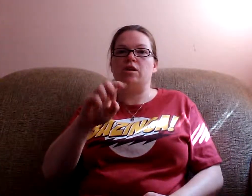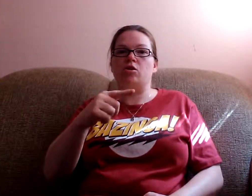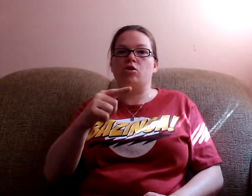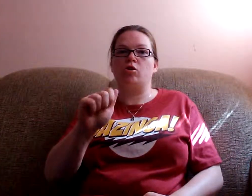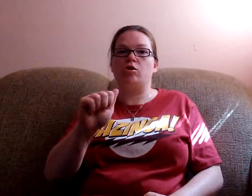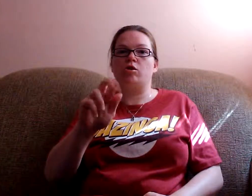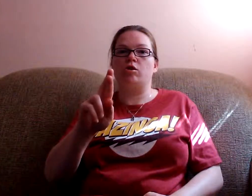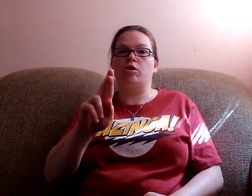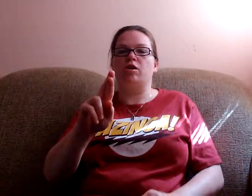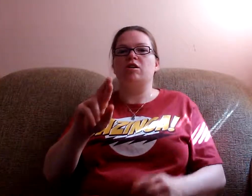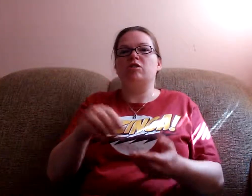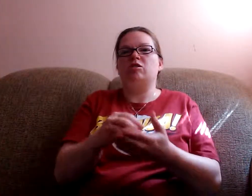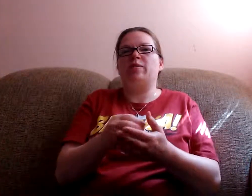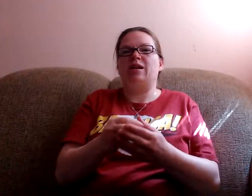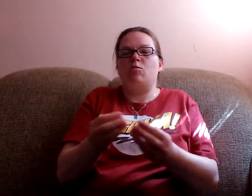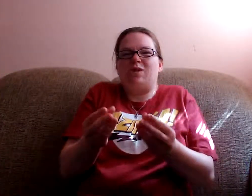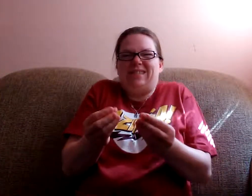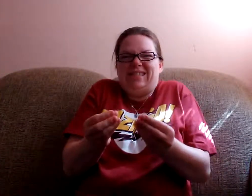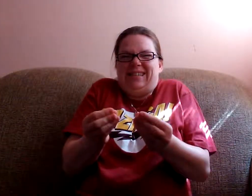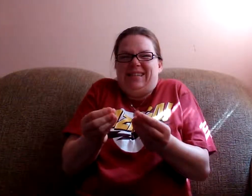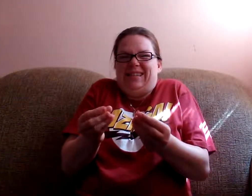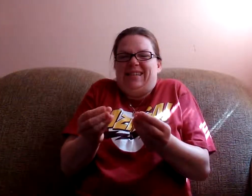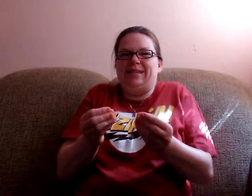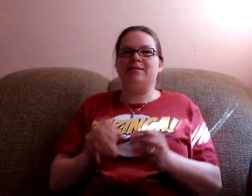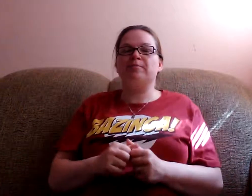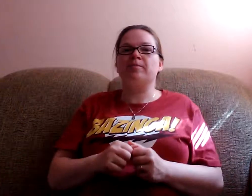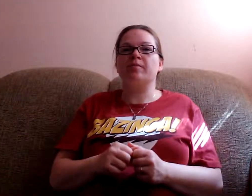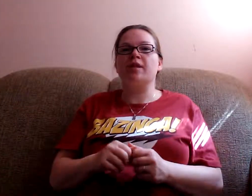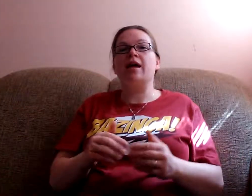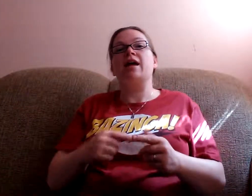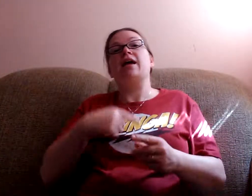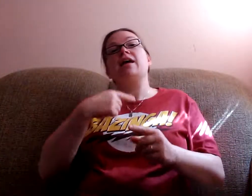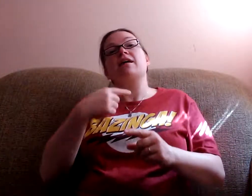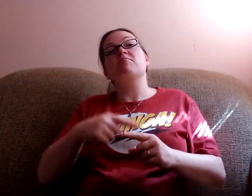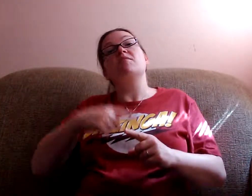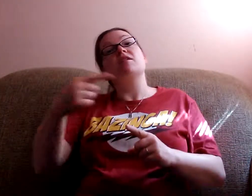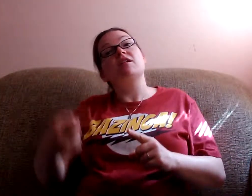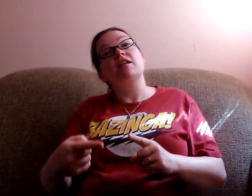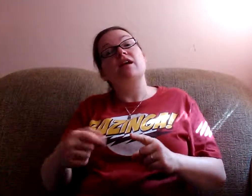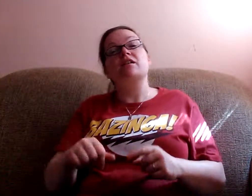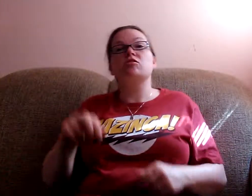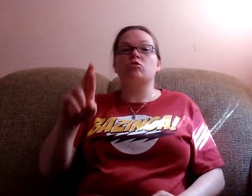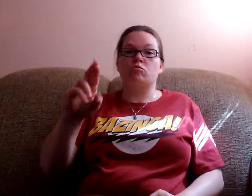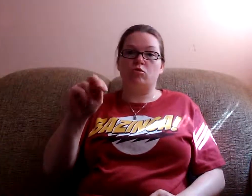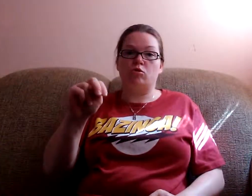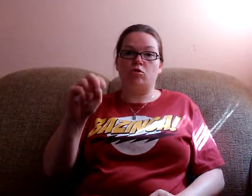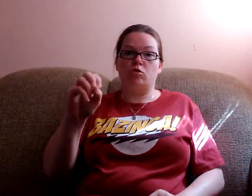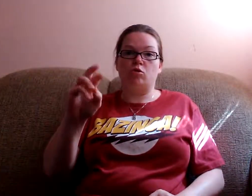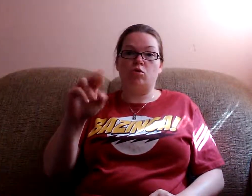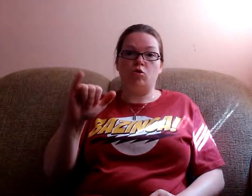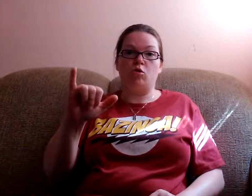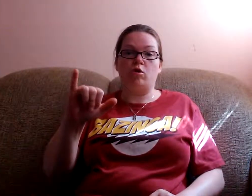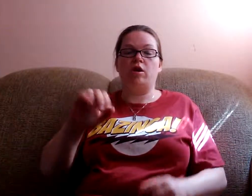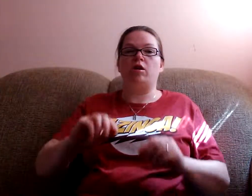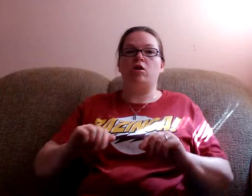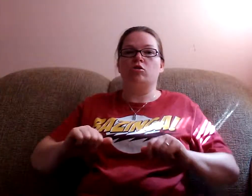And you get your sheets of nori, and you can roll this out on a bamboo roller, although you don't need to get so fancy. You could just do it with your bare hands